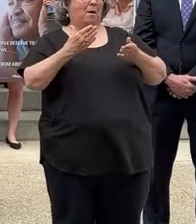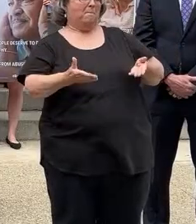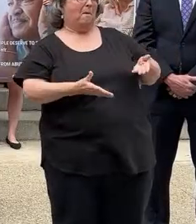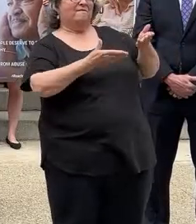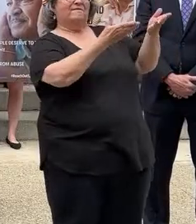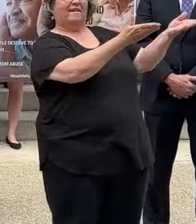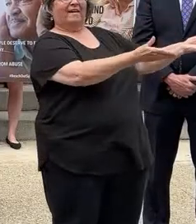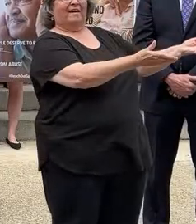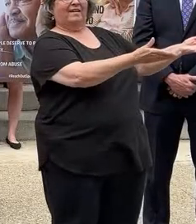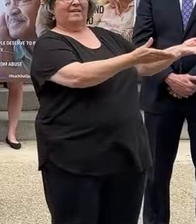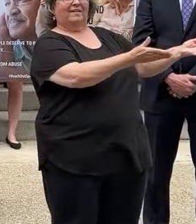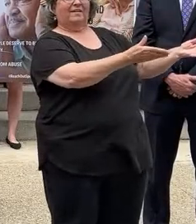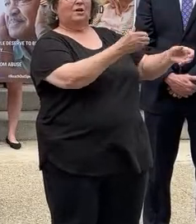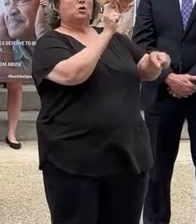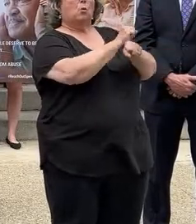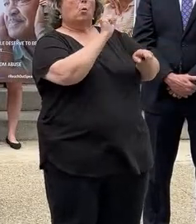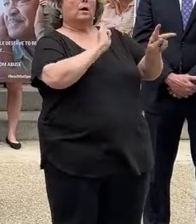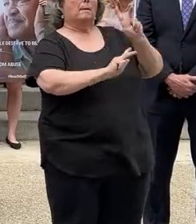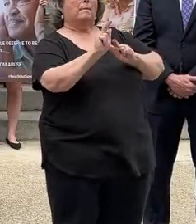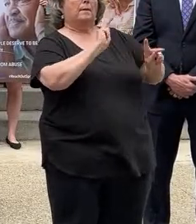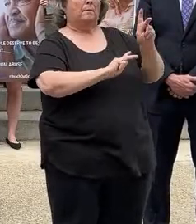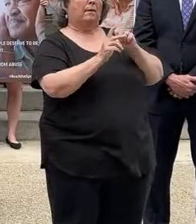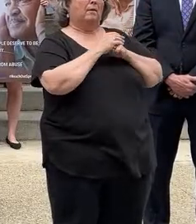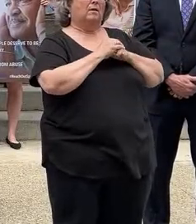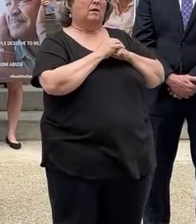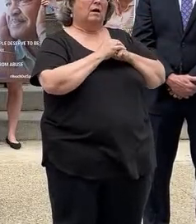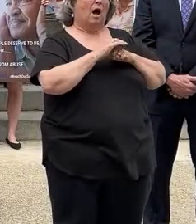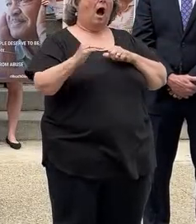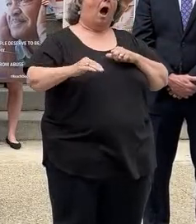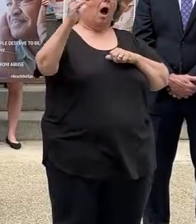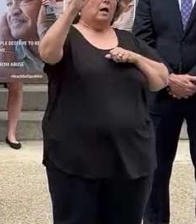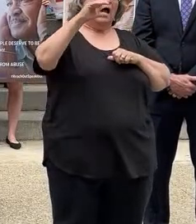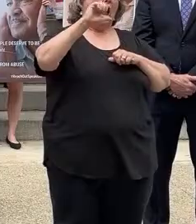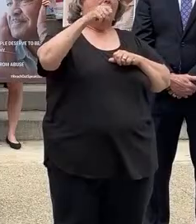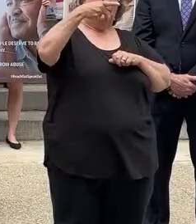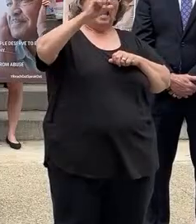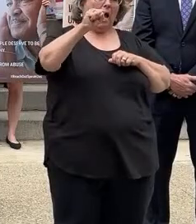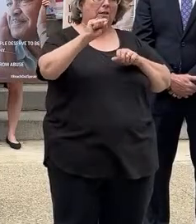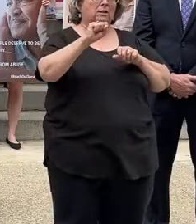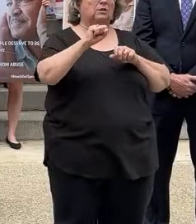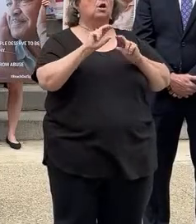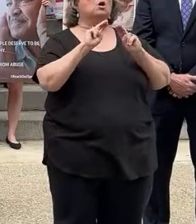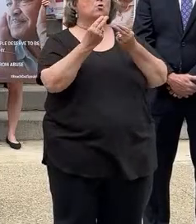it to the hardworking men and women of our Adult Protective Services